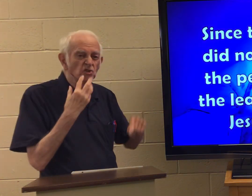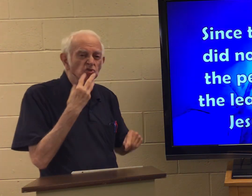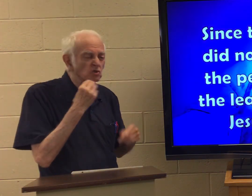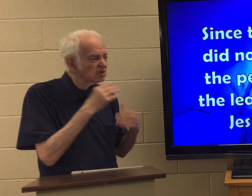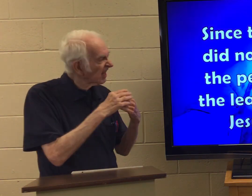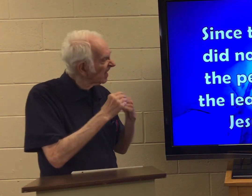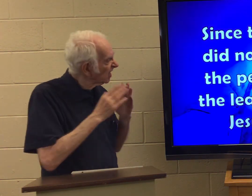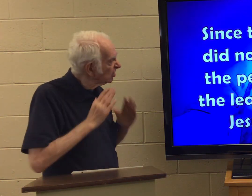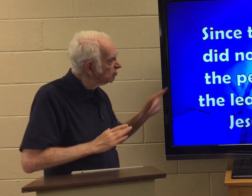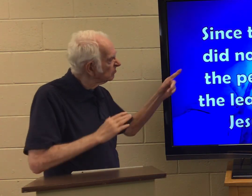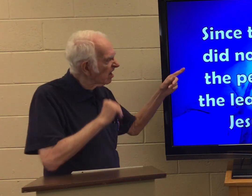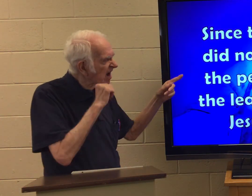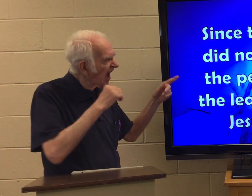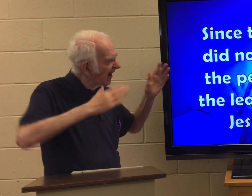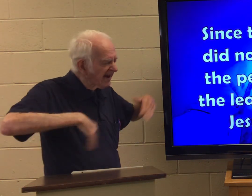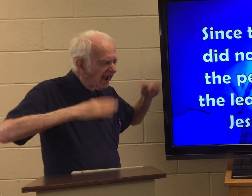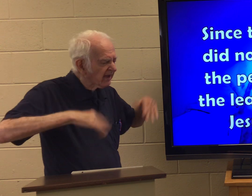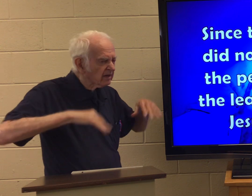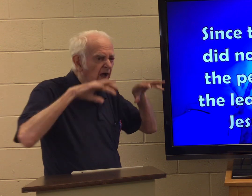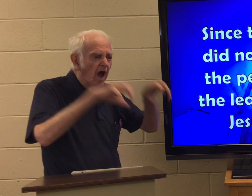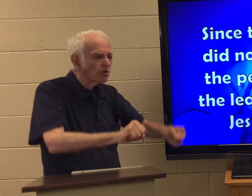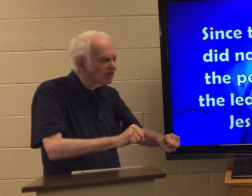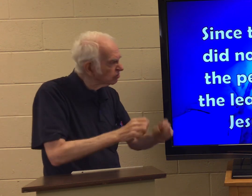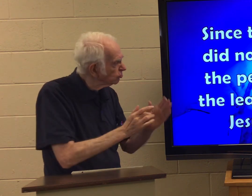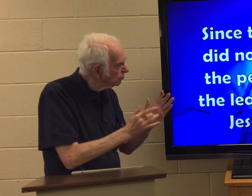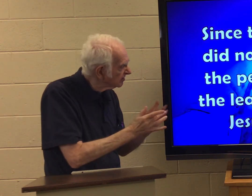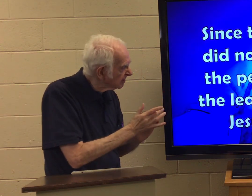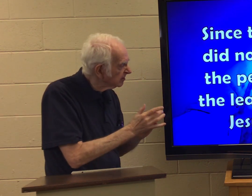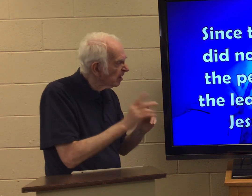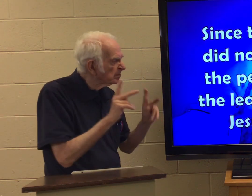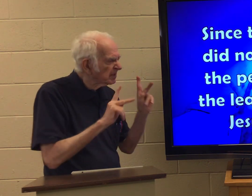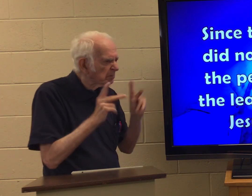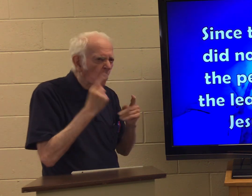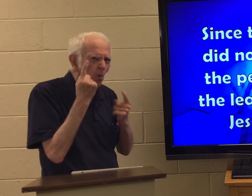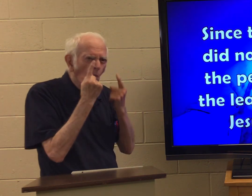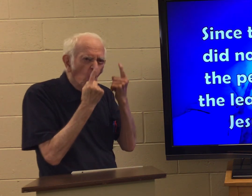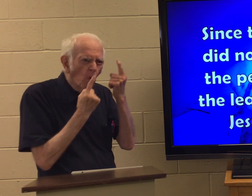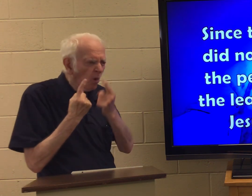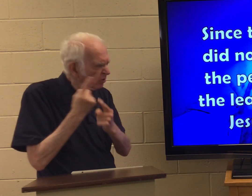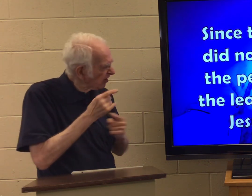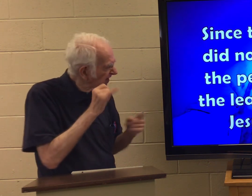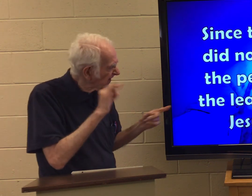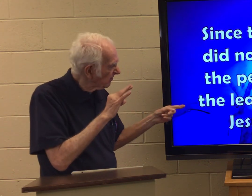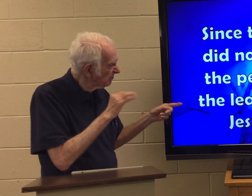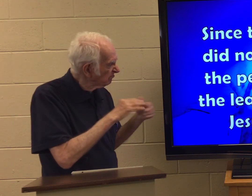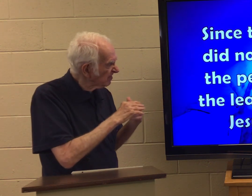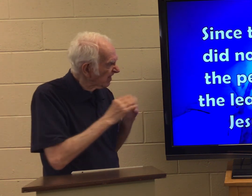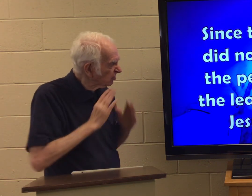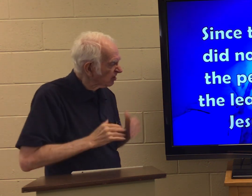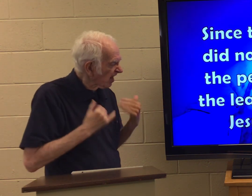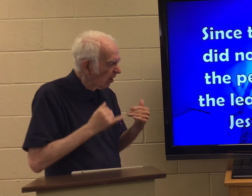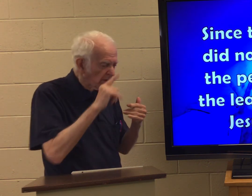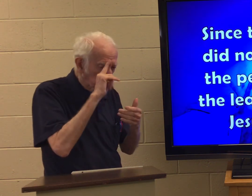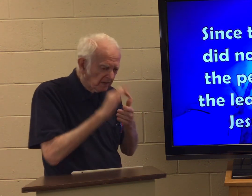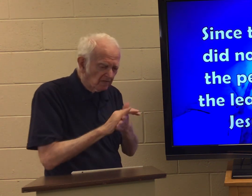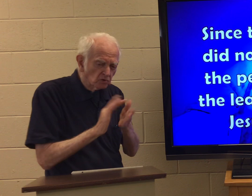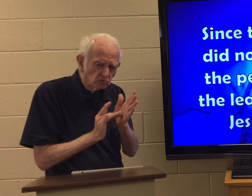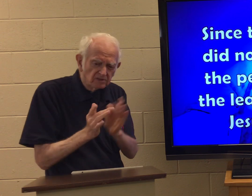Since the Jewish leaders did not yet arrest Jesus, the people wondered if the leaders now believed